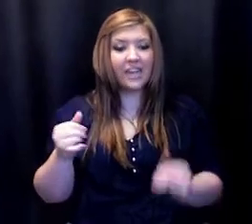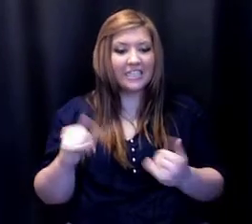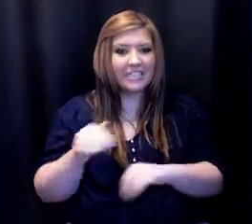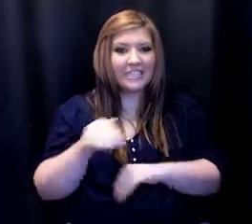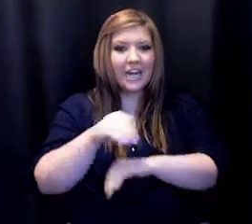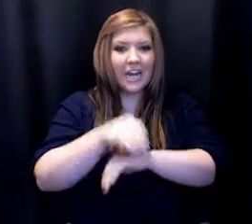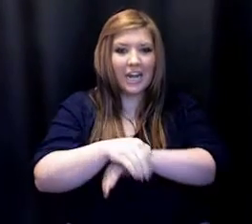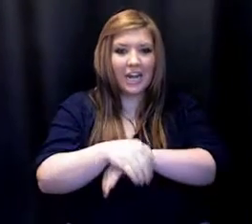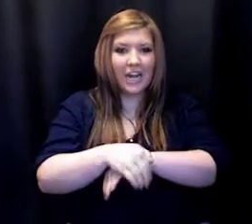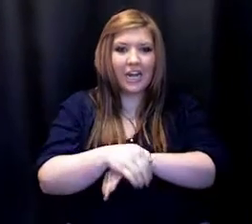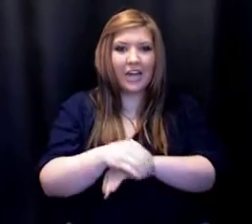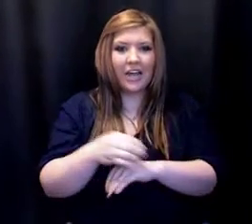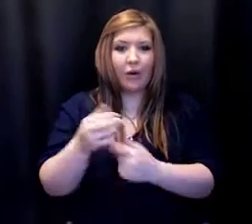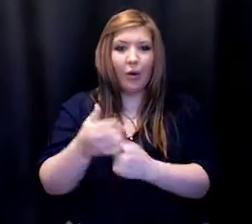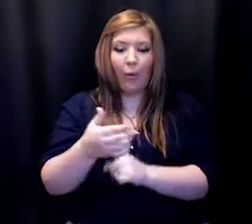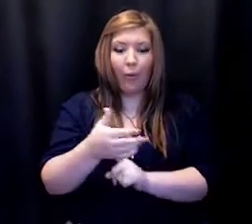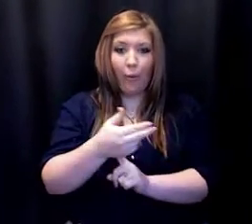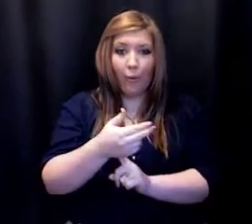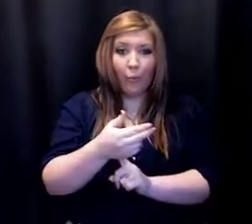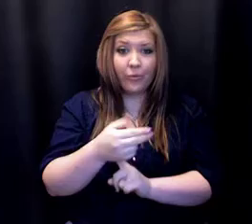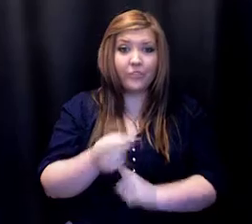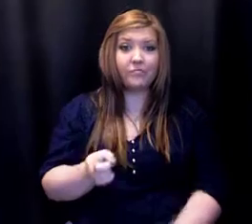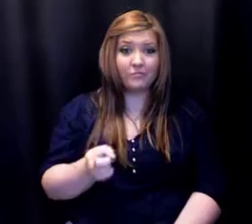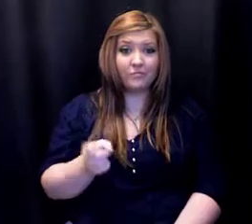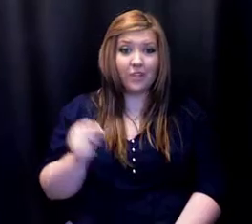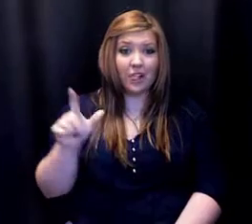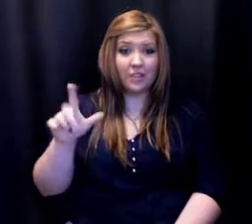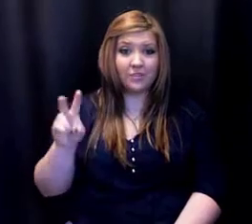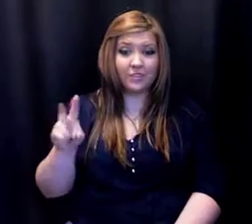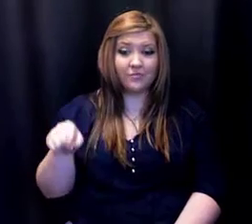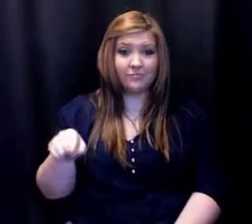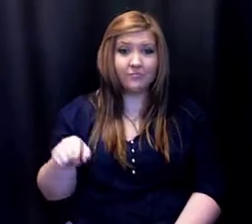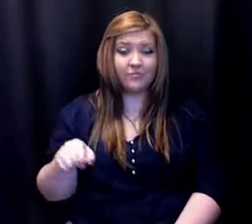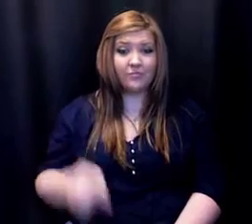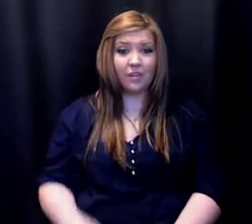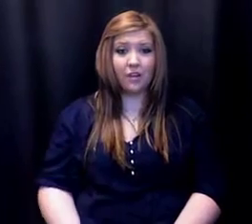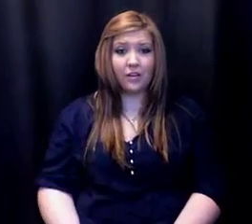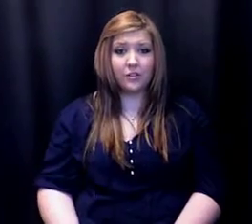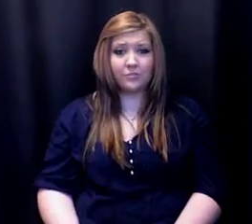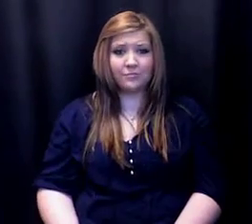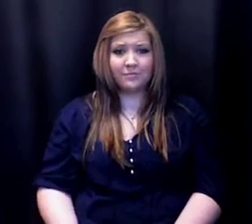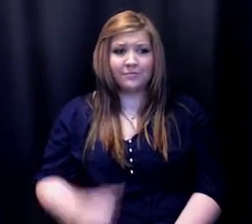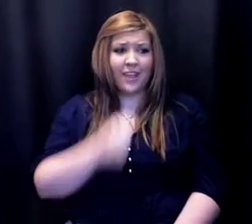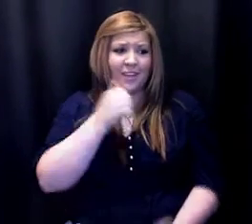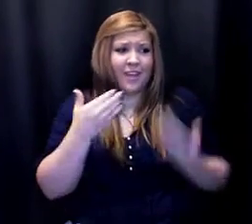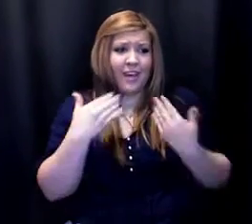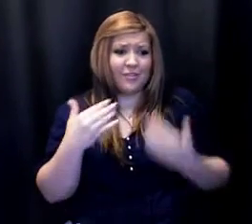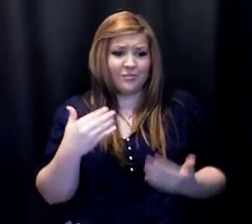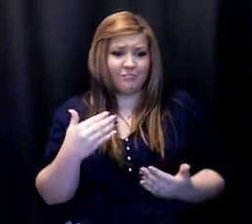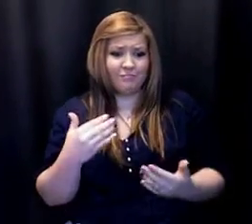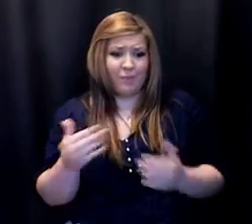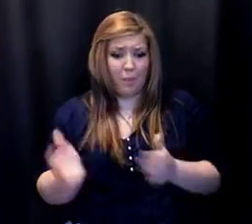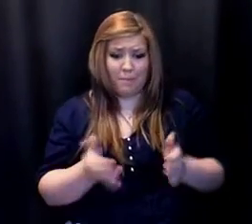there. Now, we hadn't planned on doing anything in Las Vegas because we hadn't planned on going to Las Vegas.